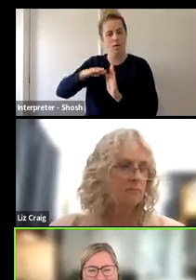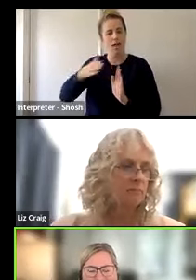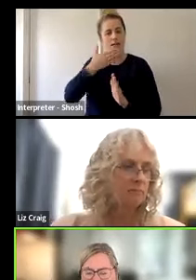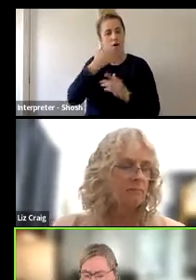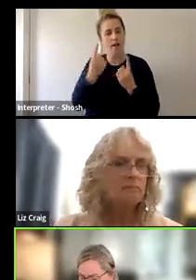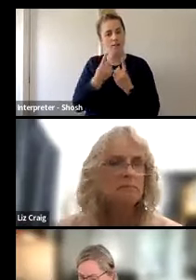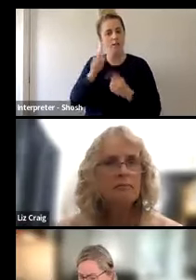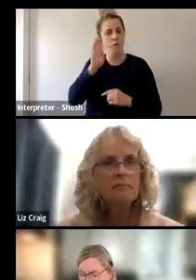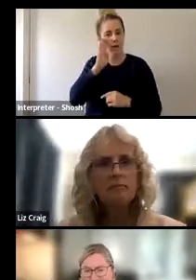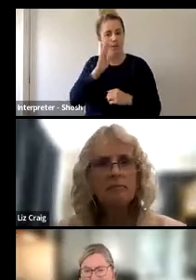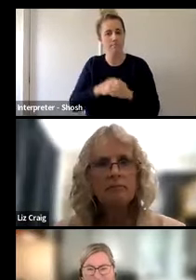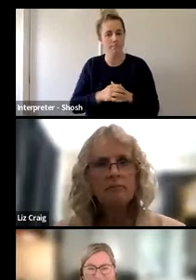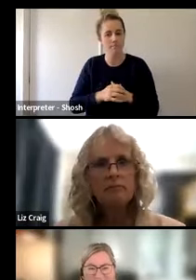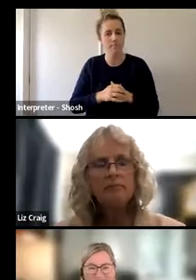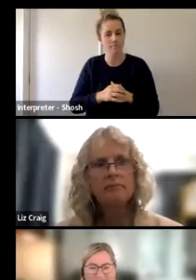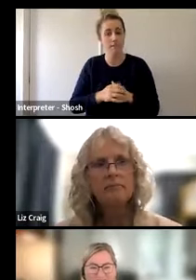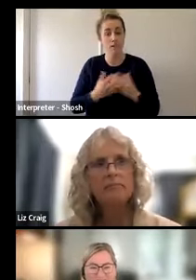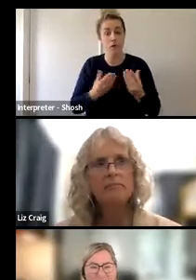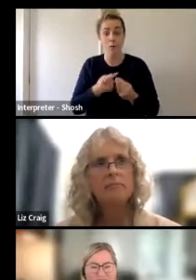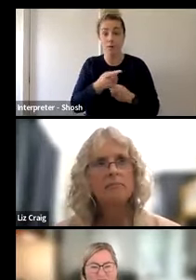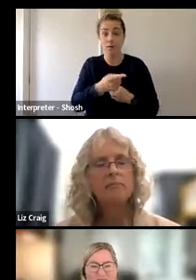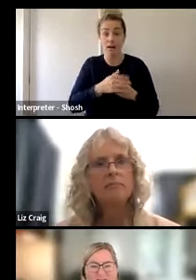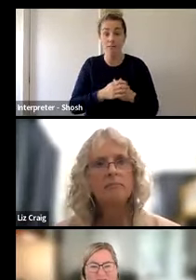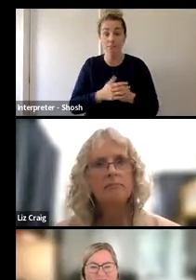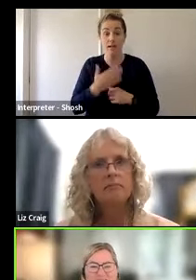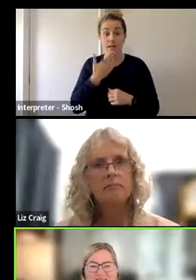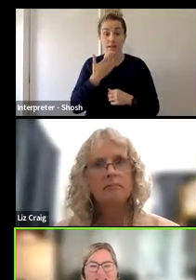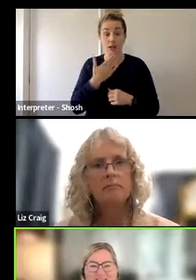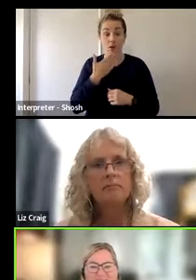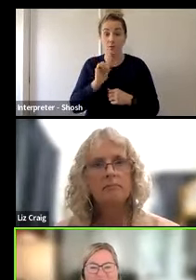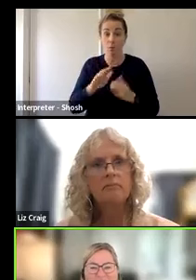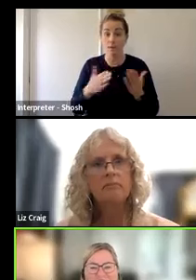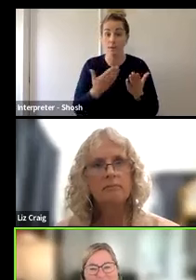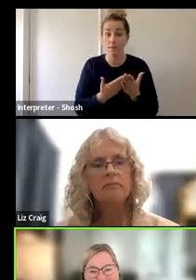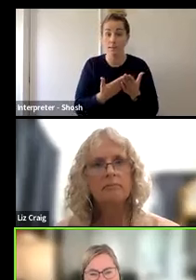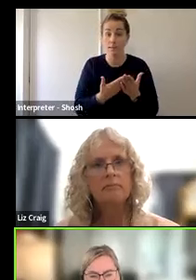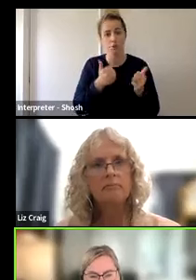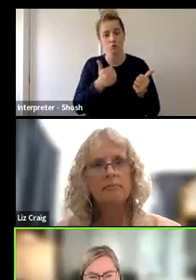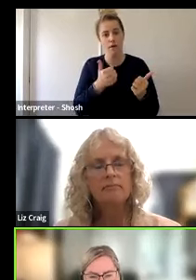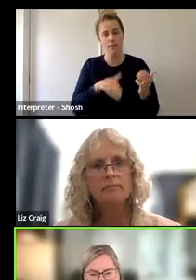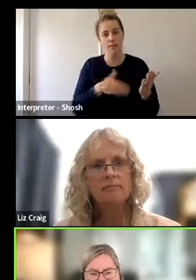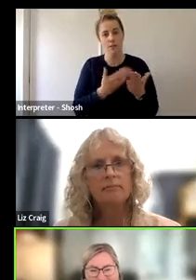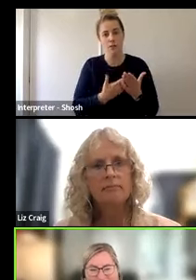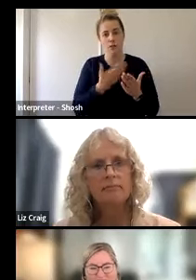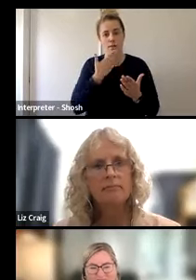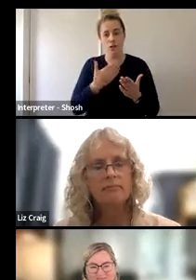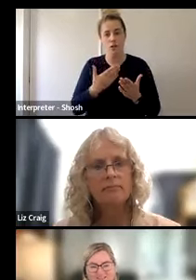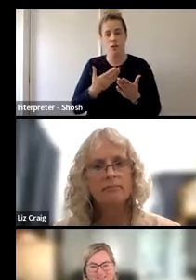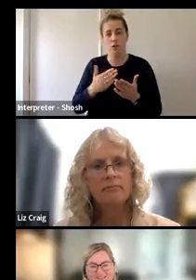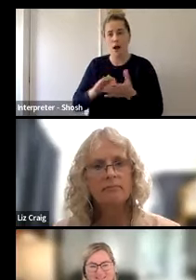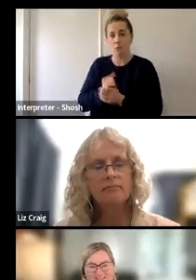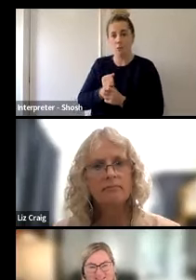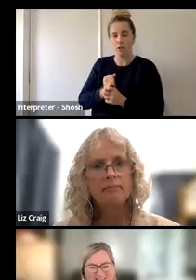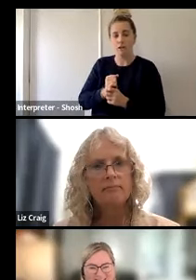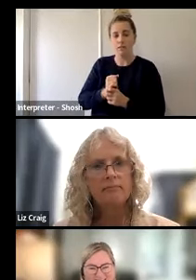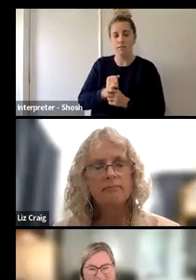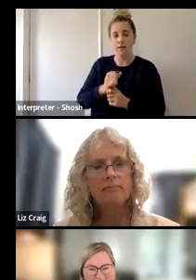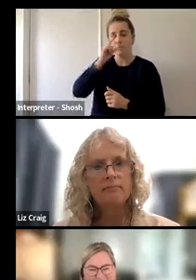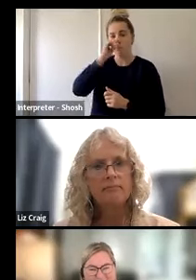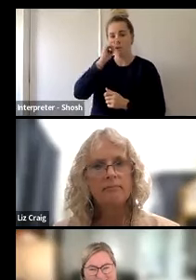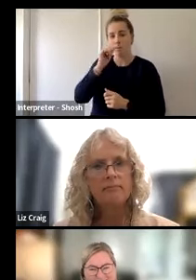hear. So with that, thank you very much for submitting. Great submission. Appreciate your time. I appreciate it's potentially